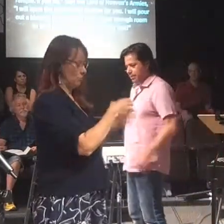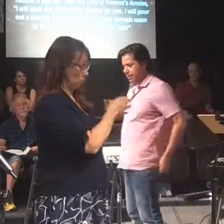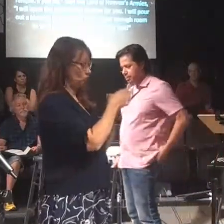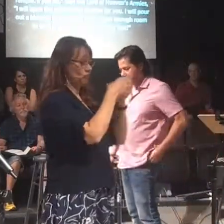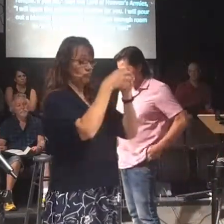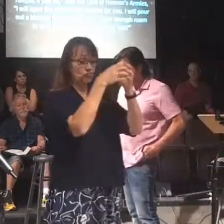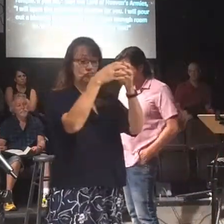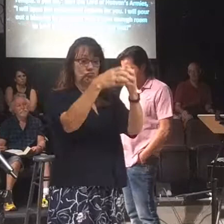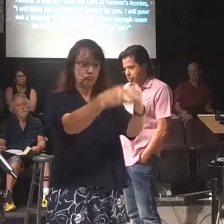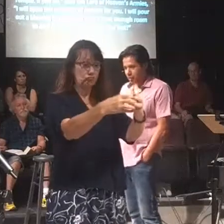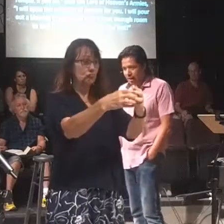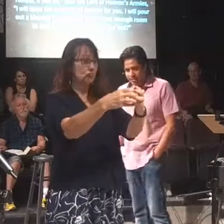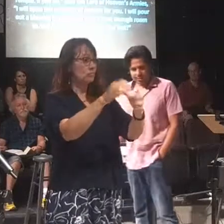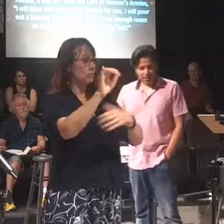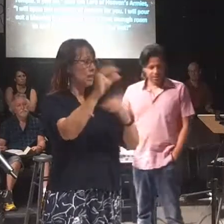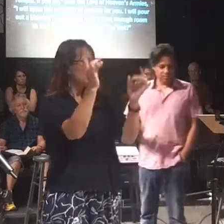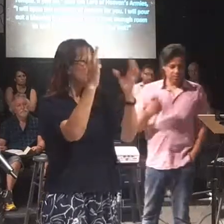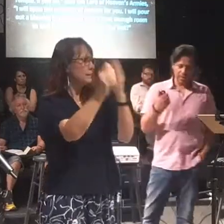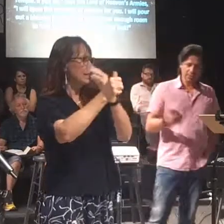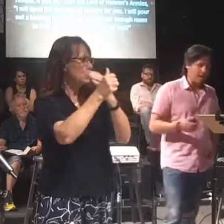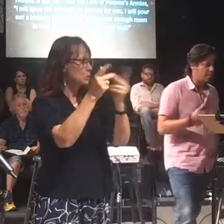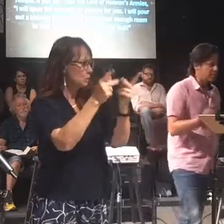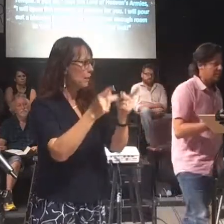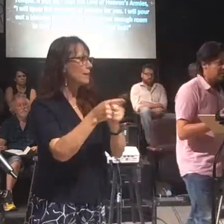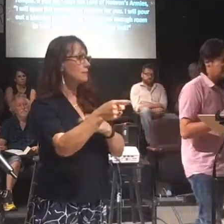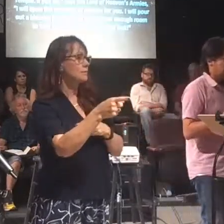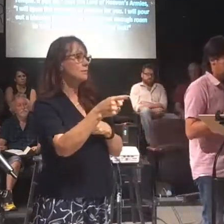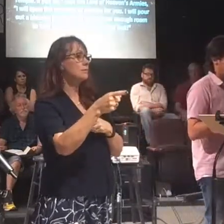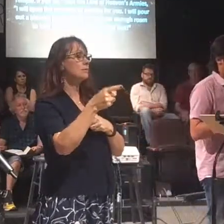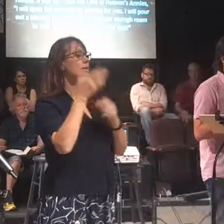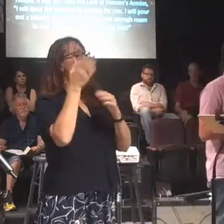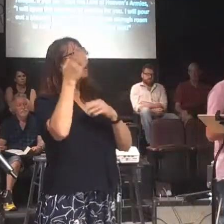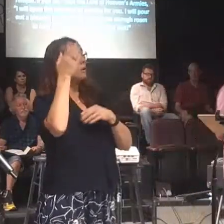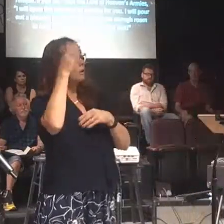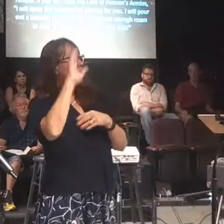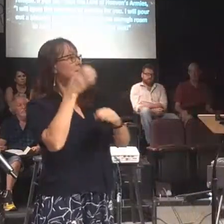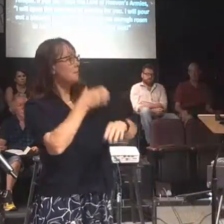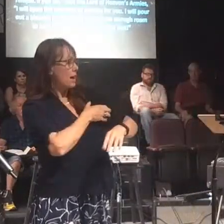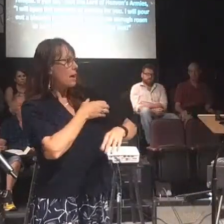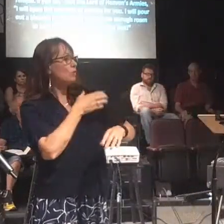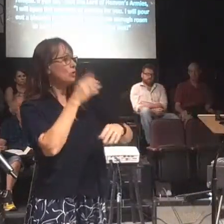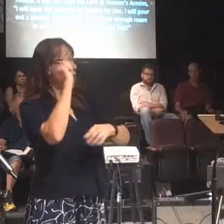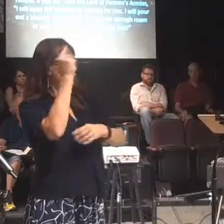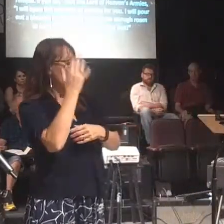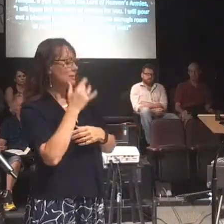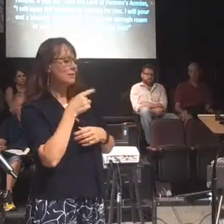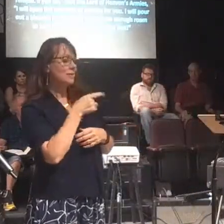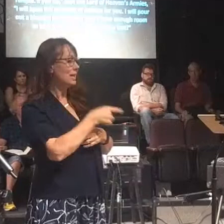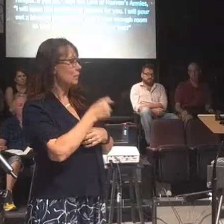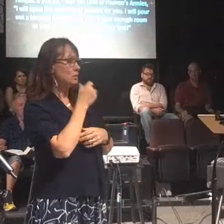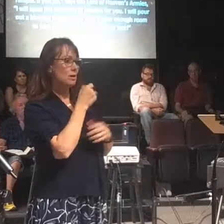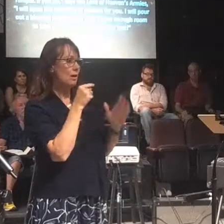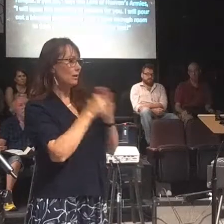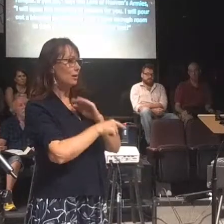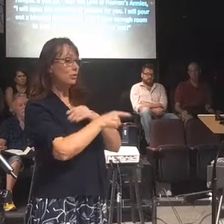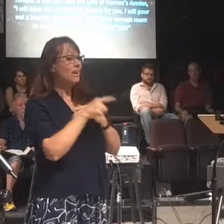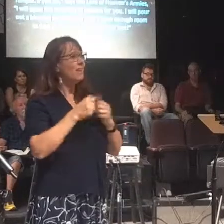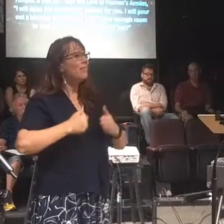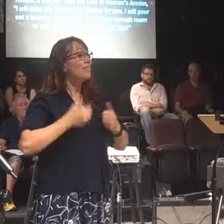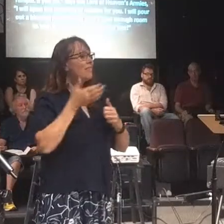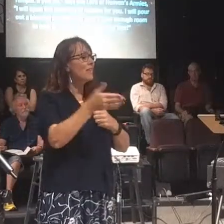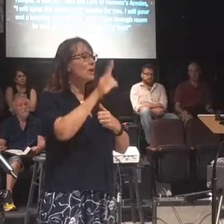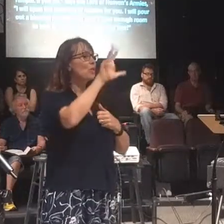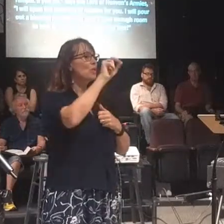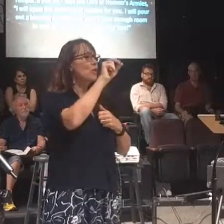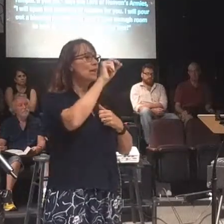went to this tribe, and through God's power and grace, he was not killed, and he lived there for 30 plus